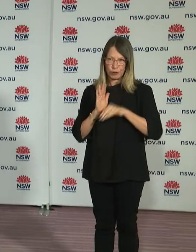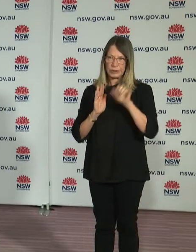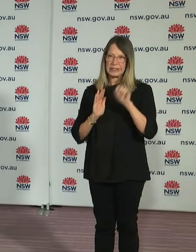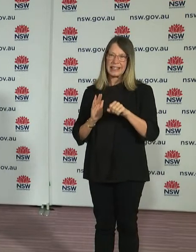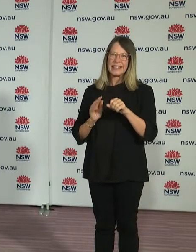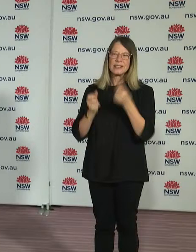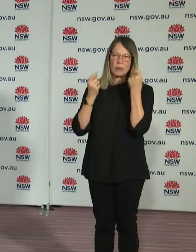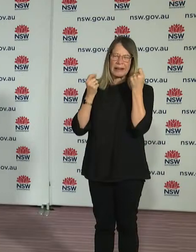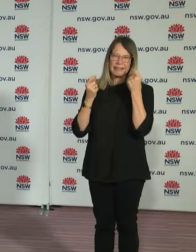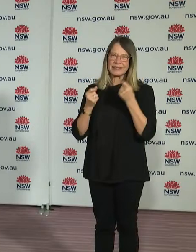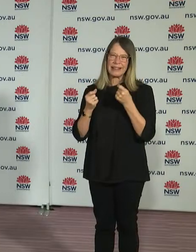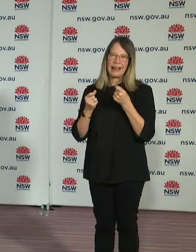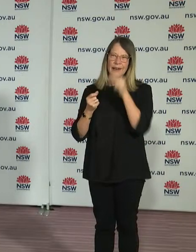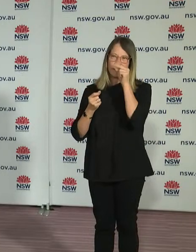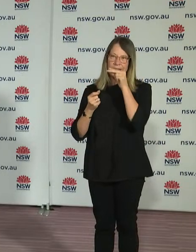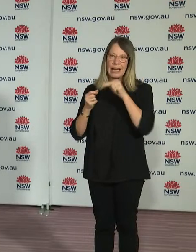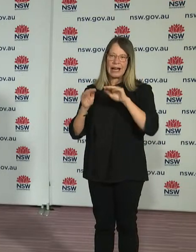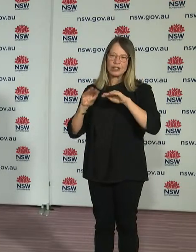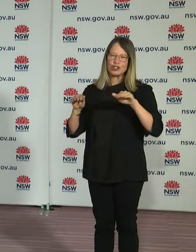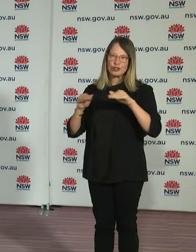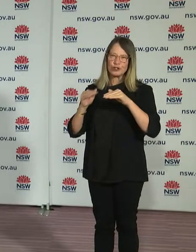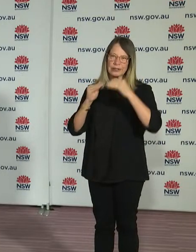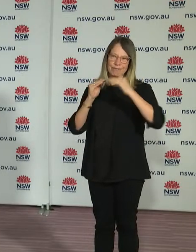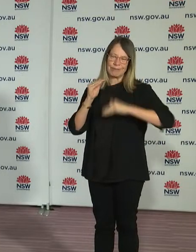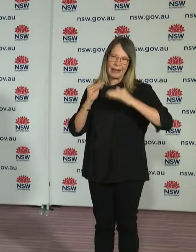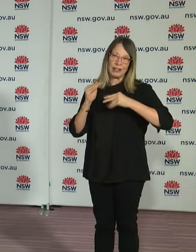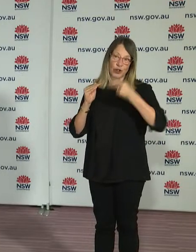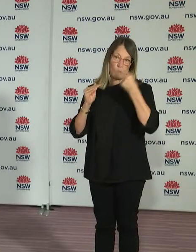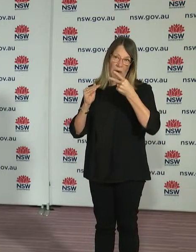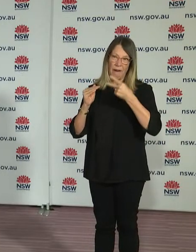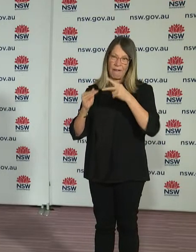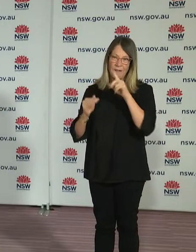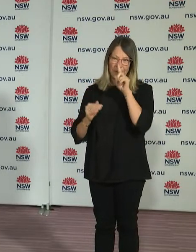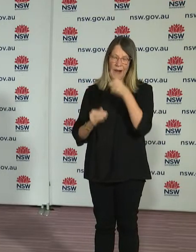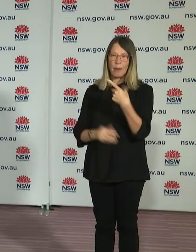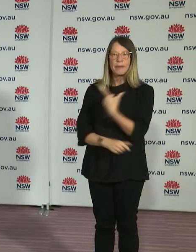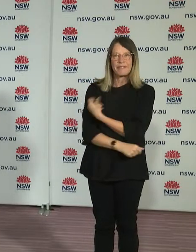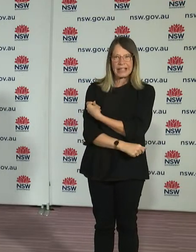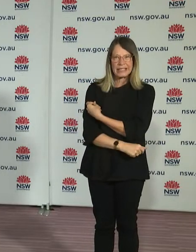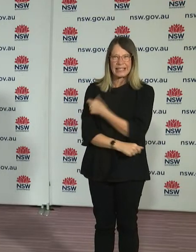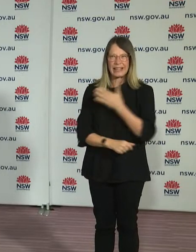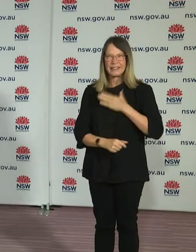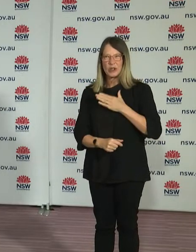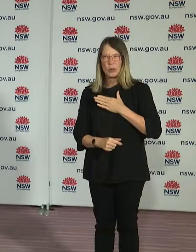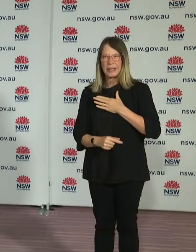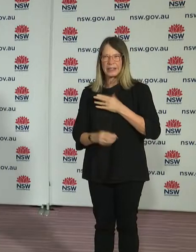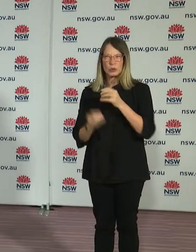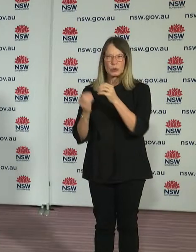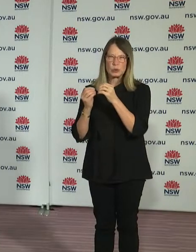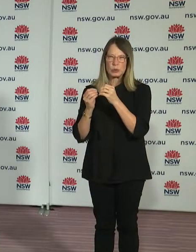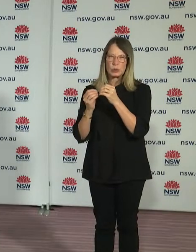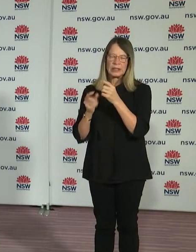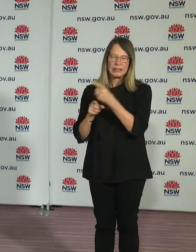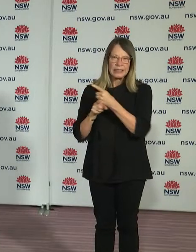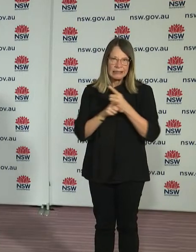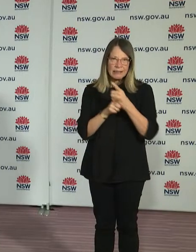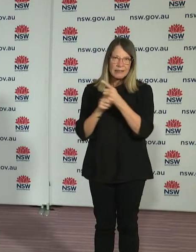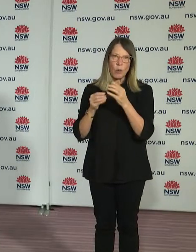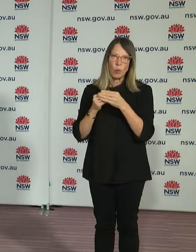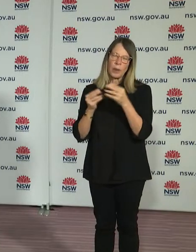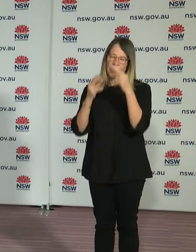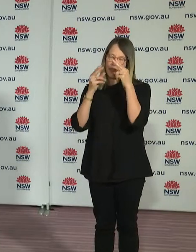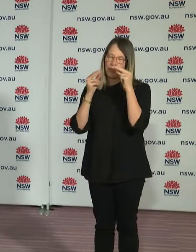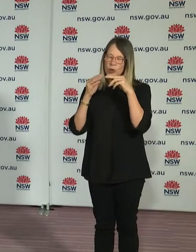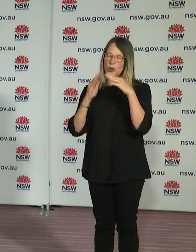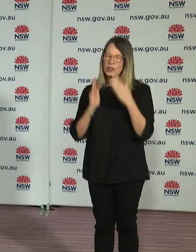also doing some guidelines that we'll consult with the aged care facilities about are there settings or ways in which those visits can